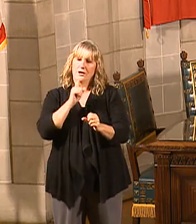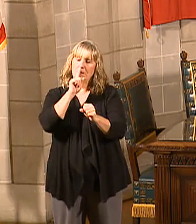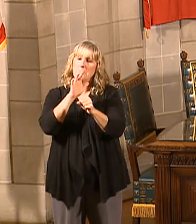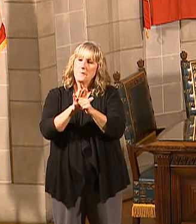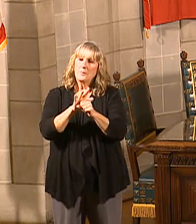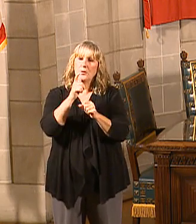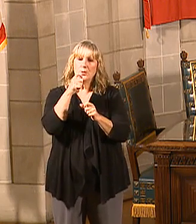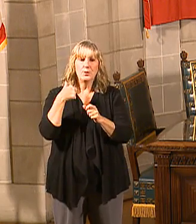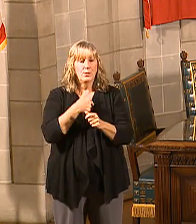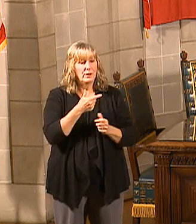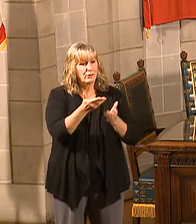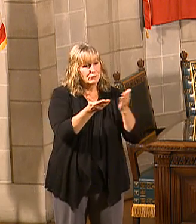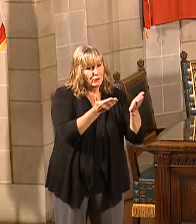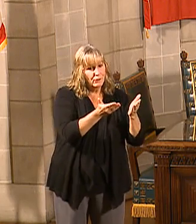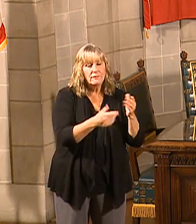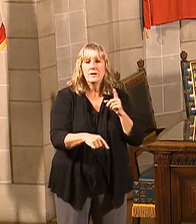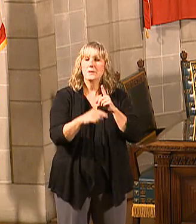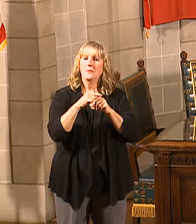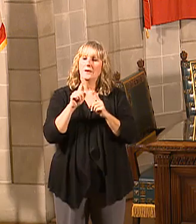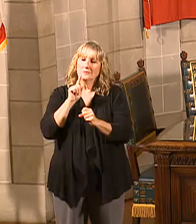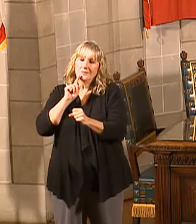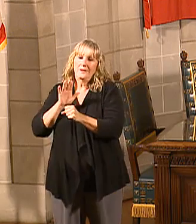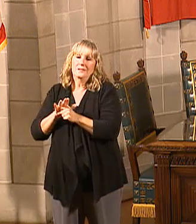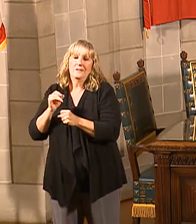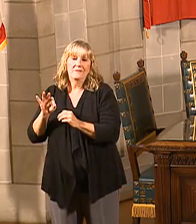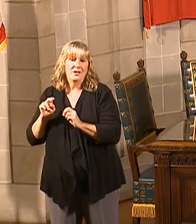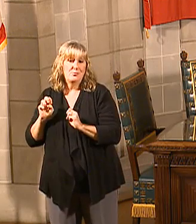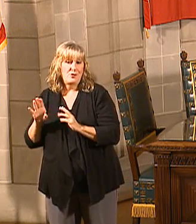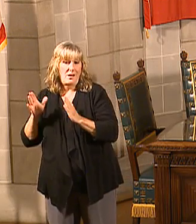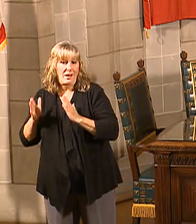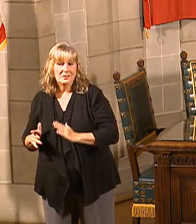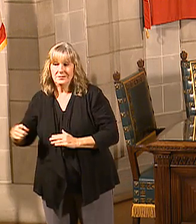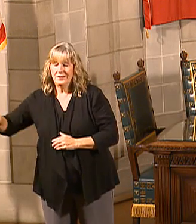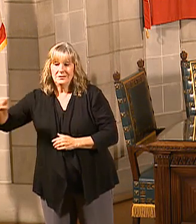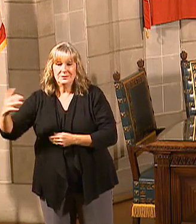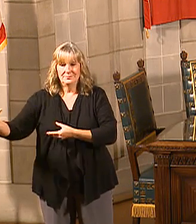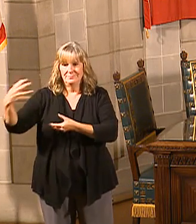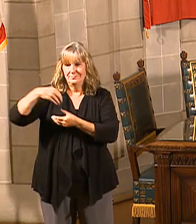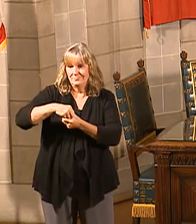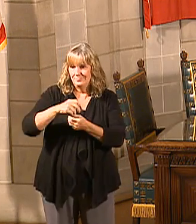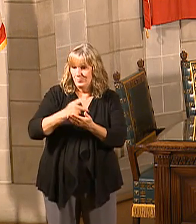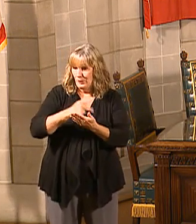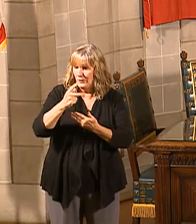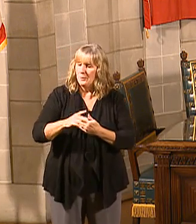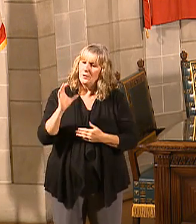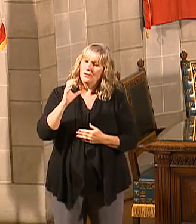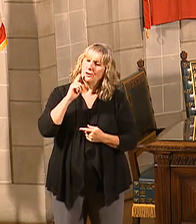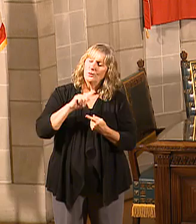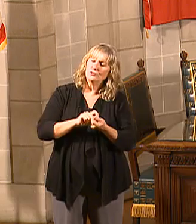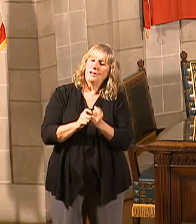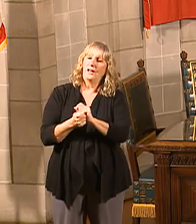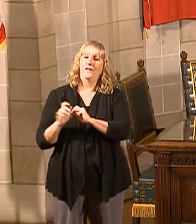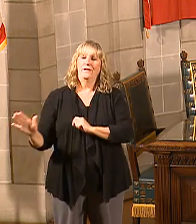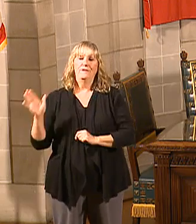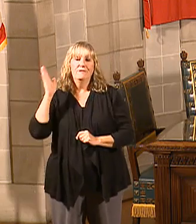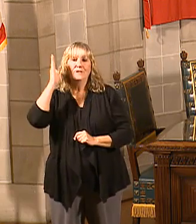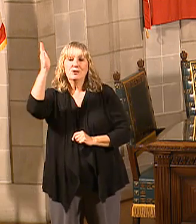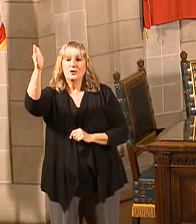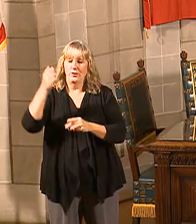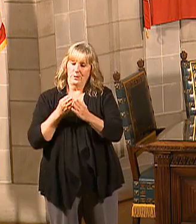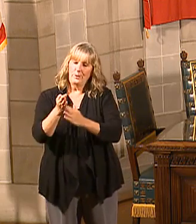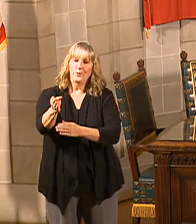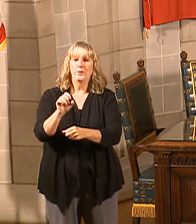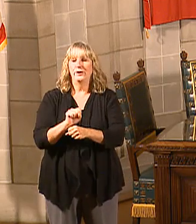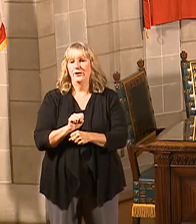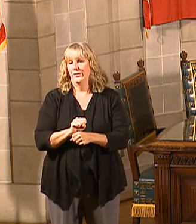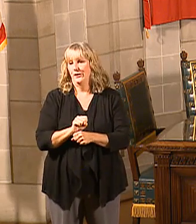those we serve, as well as to the dedication of Nebraskans participating in the program to seek to change their future through employment.